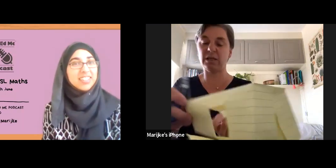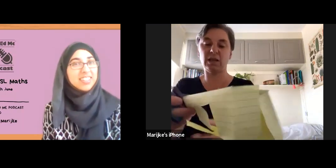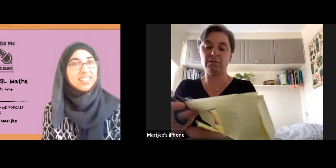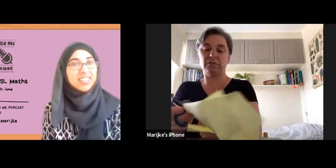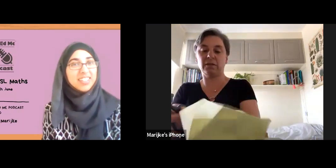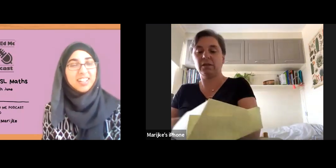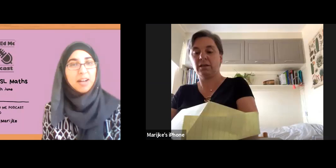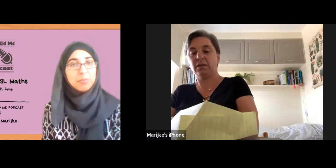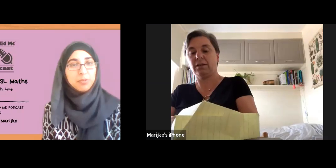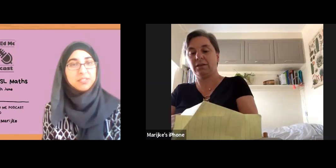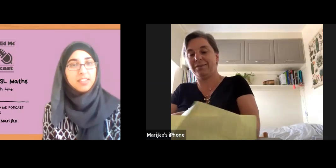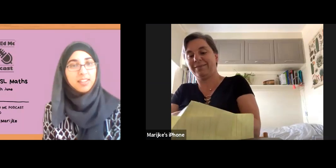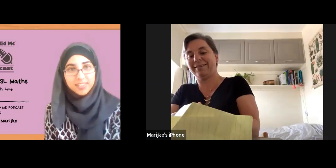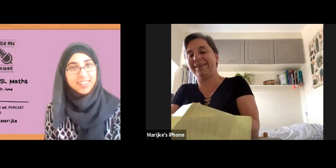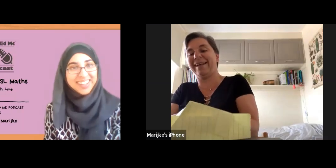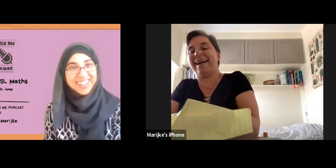myself. I'm impressed with you.